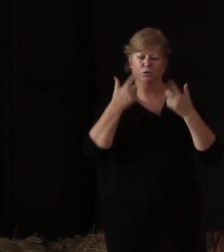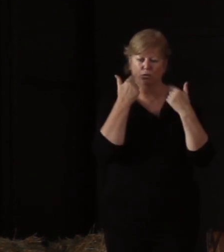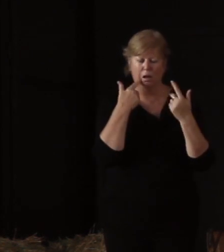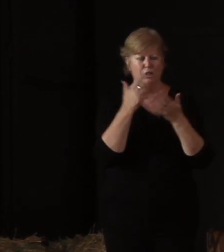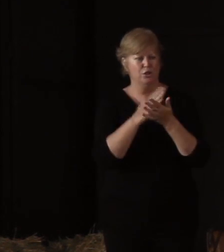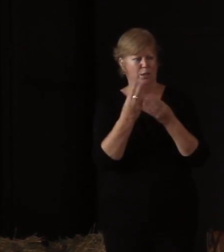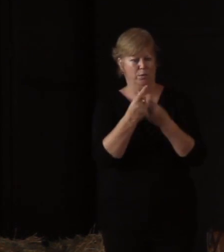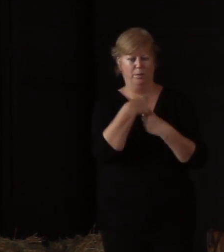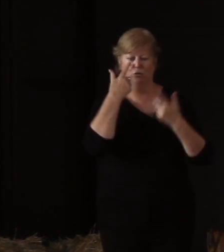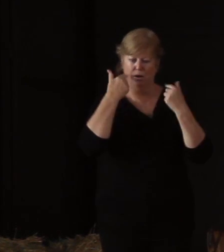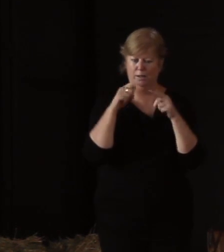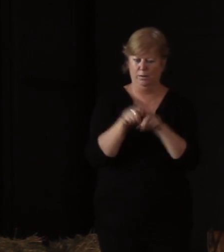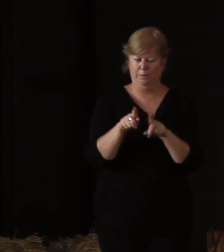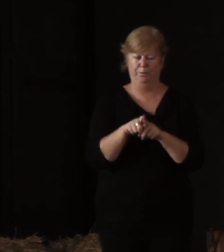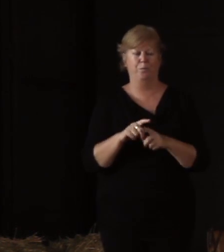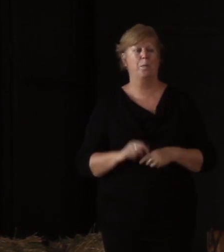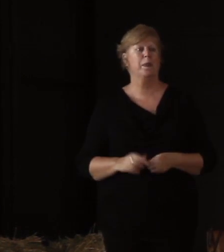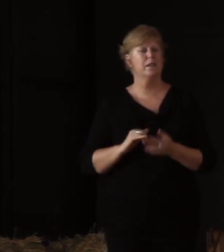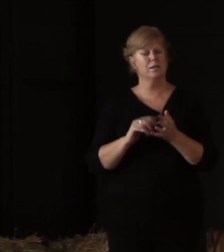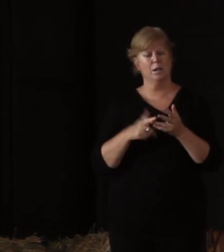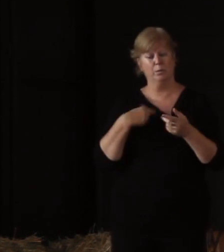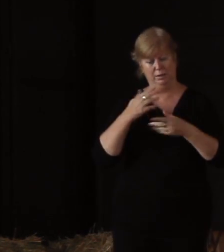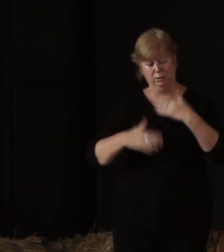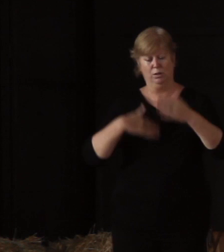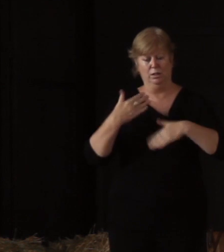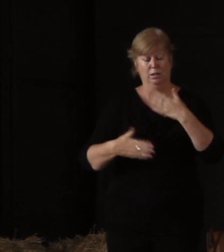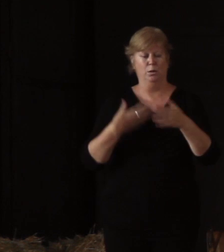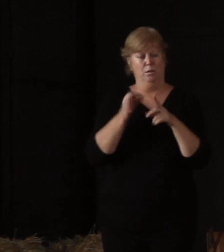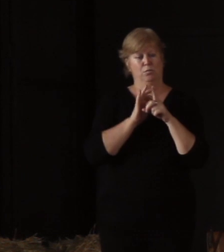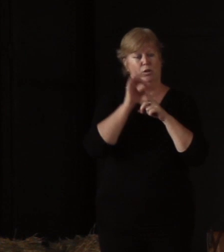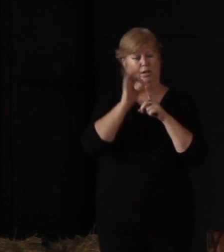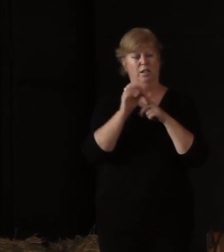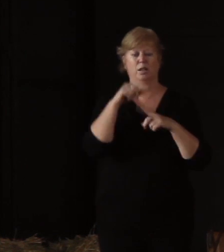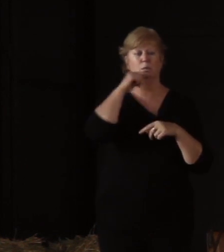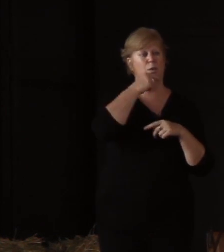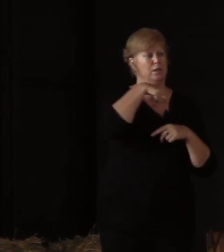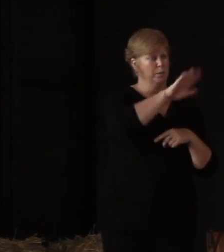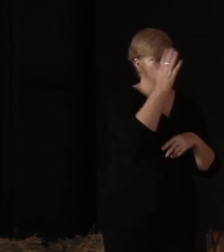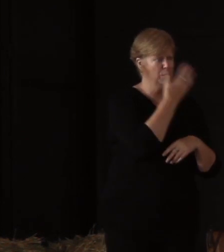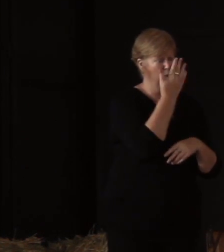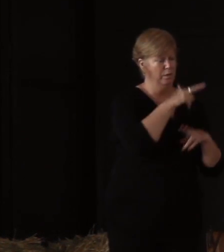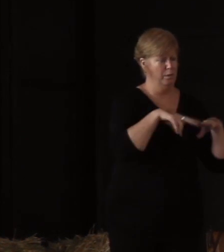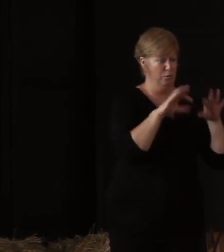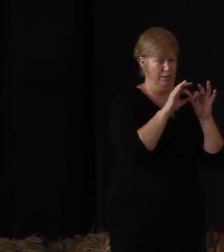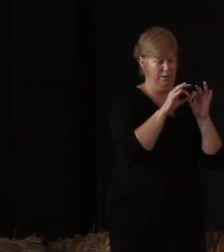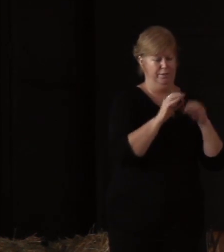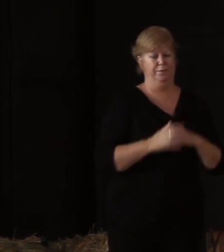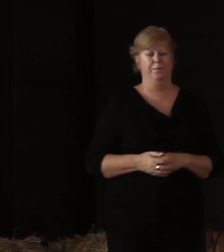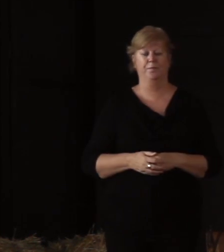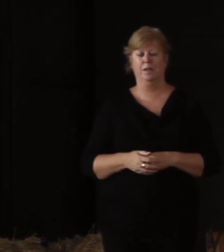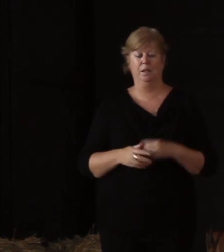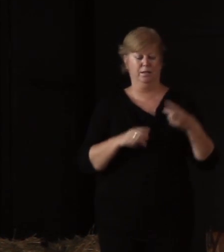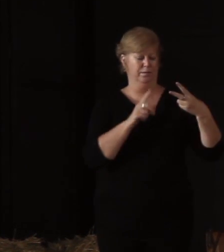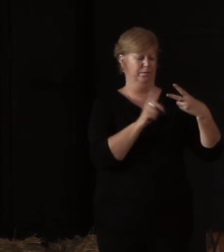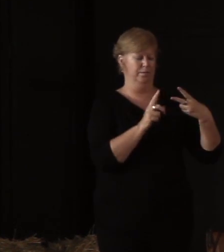me. And so we continue on and we make progress. The boys go back to school in February. My